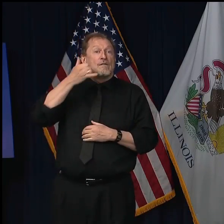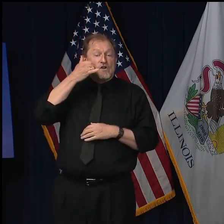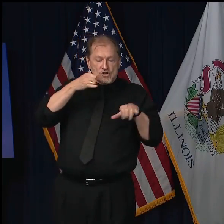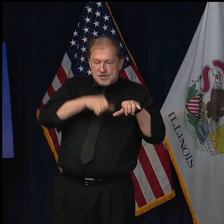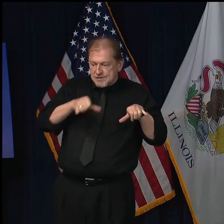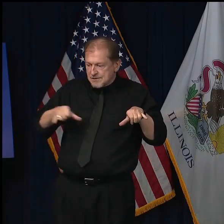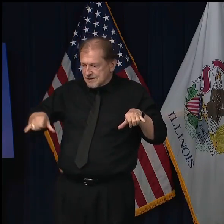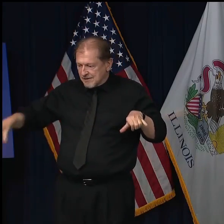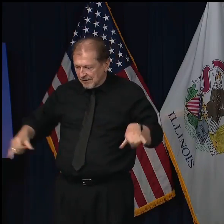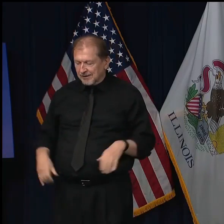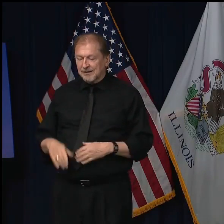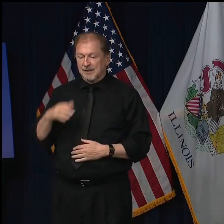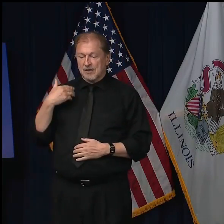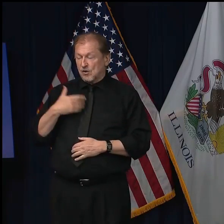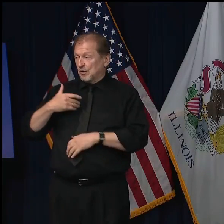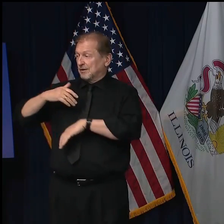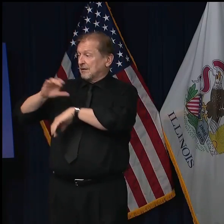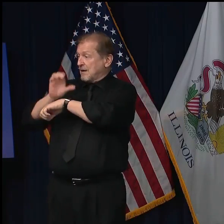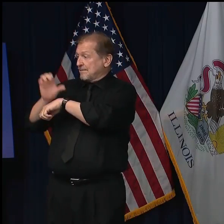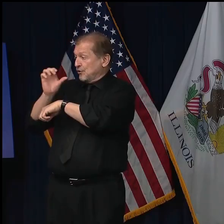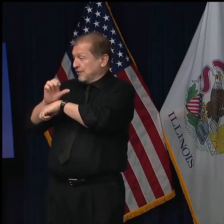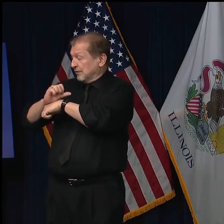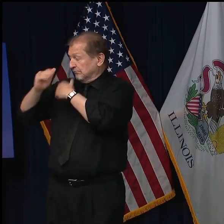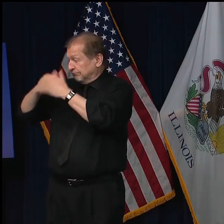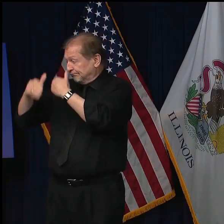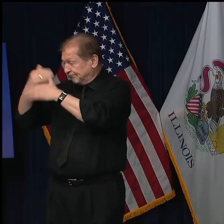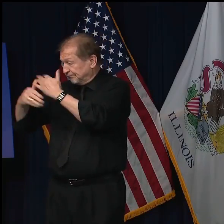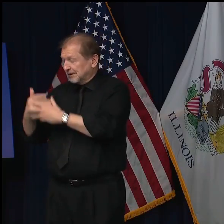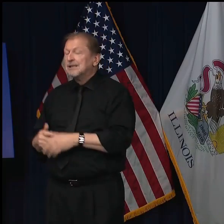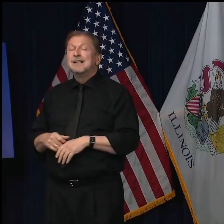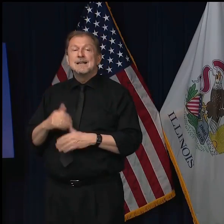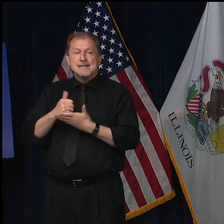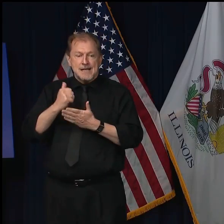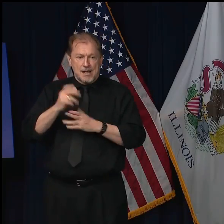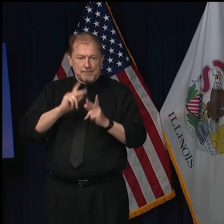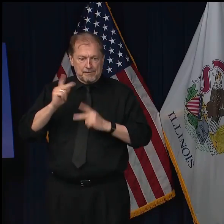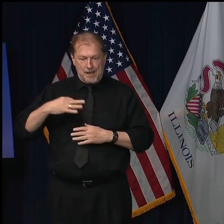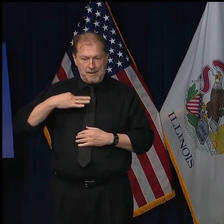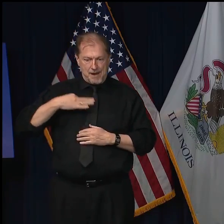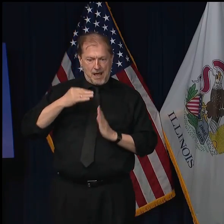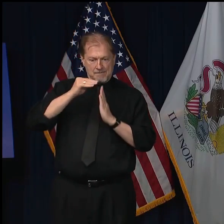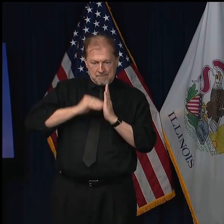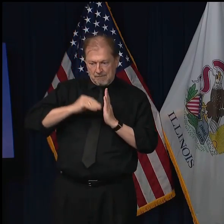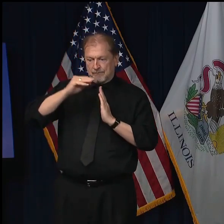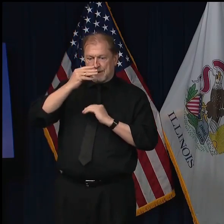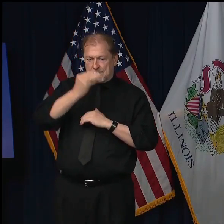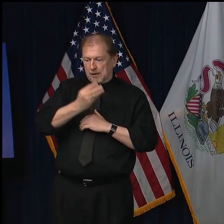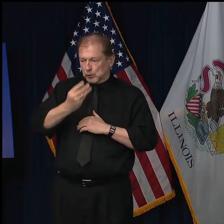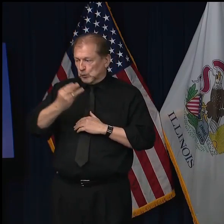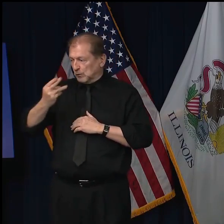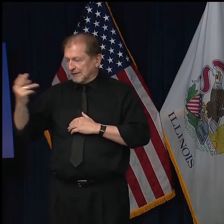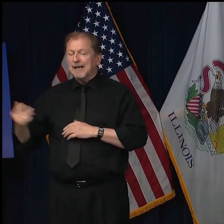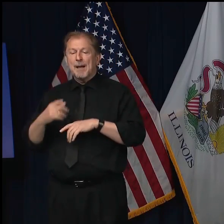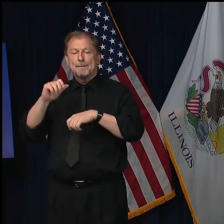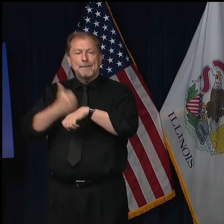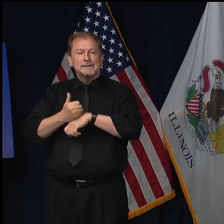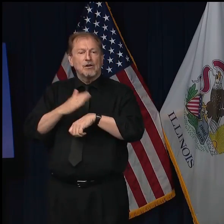web platform, implemented an alphabetized filing schedule, and brought on outside partners,